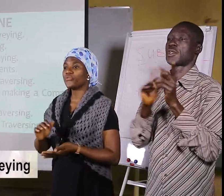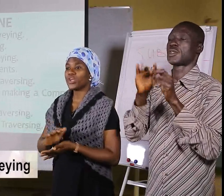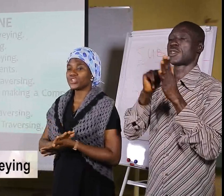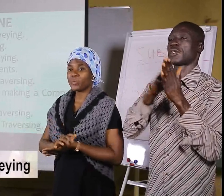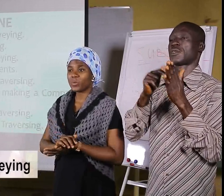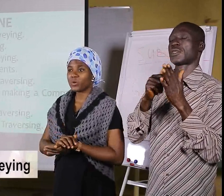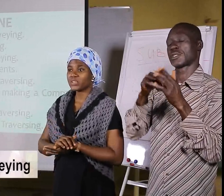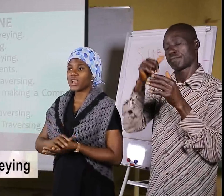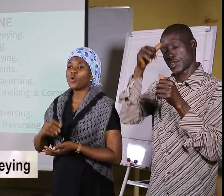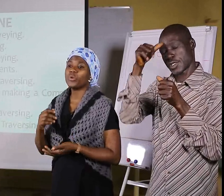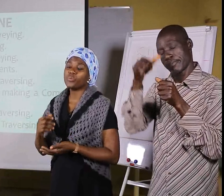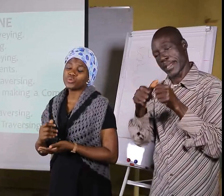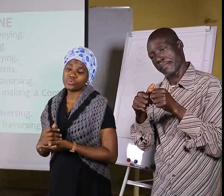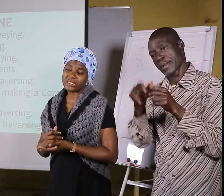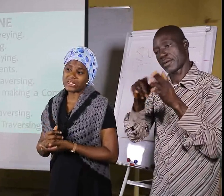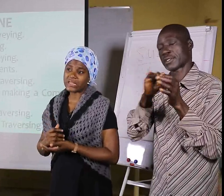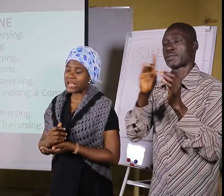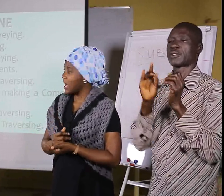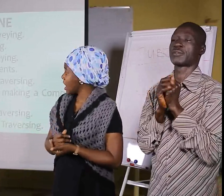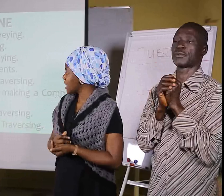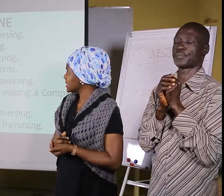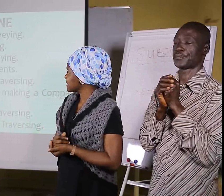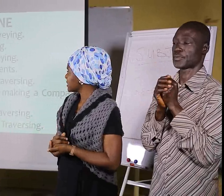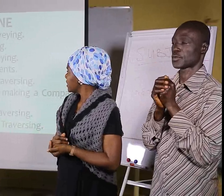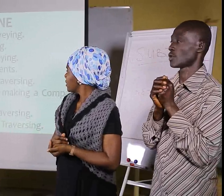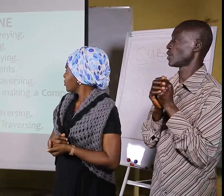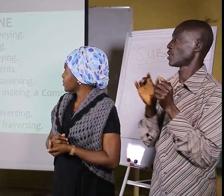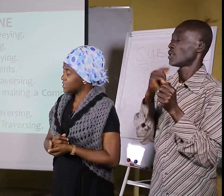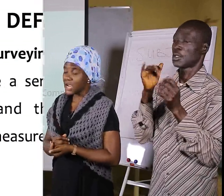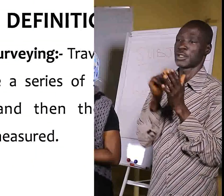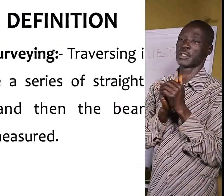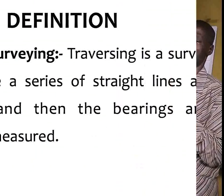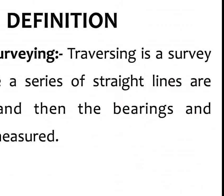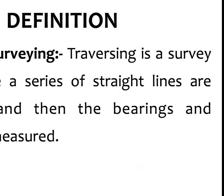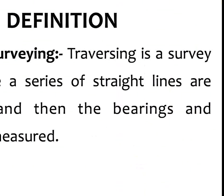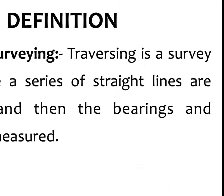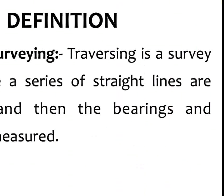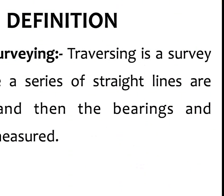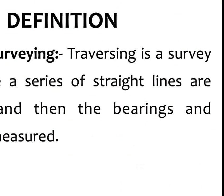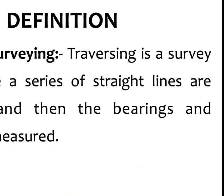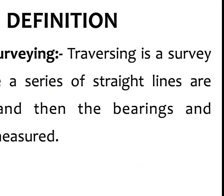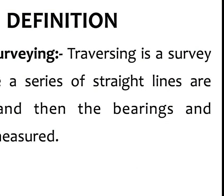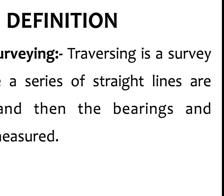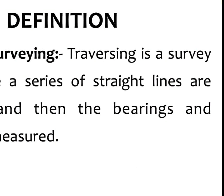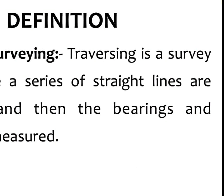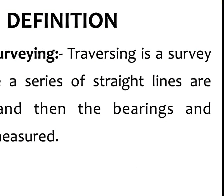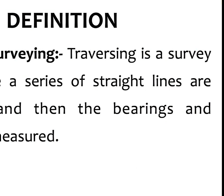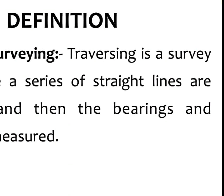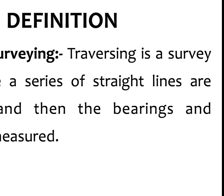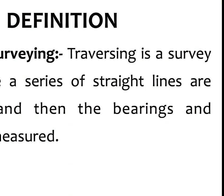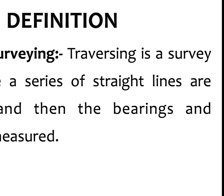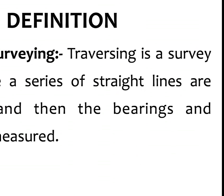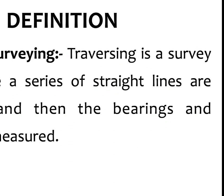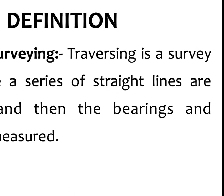we'll refresh our memories and we'll be able to retain our lesson. We started by defining